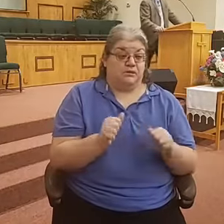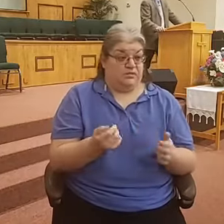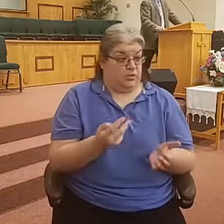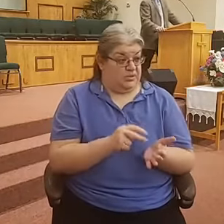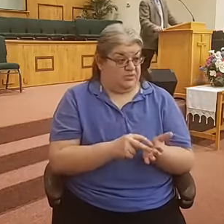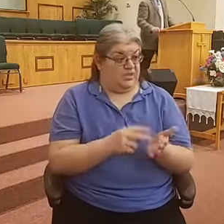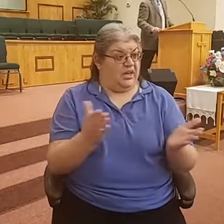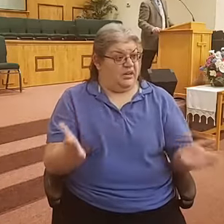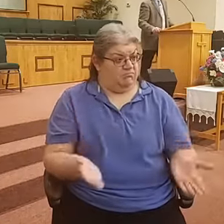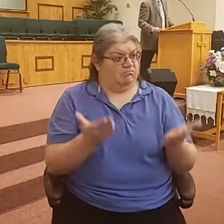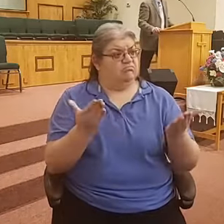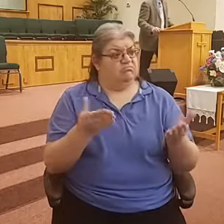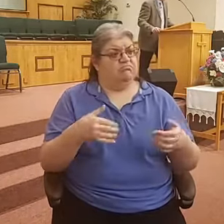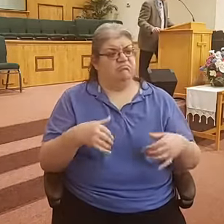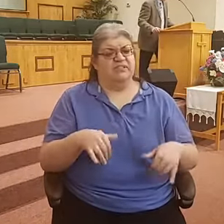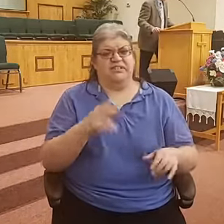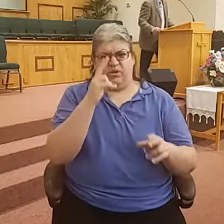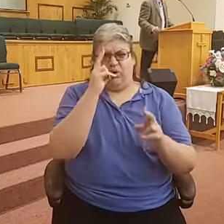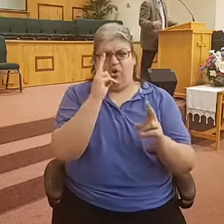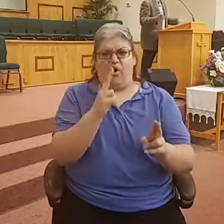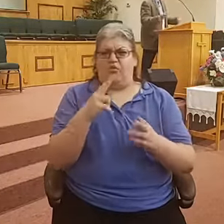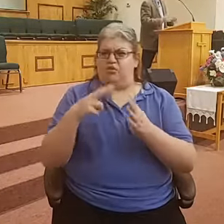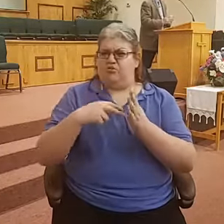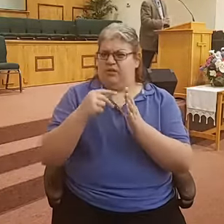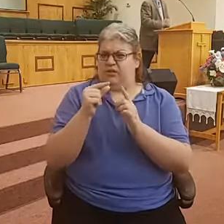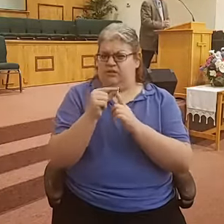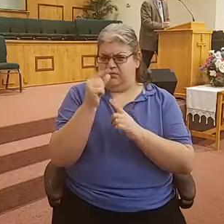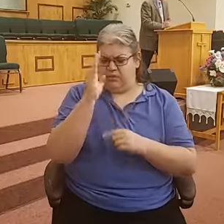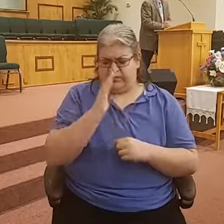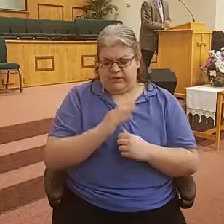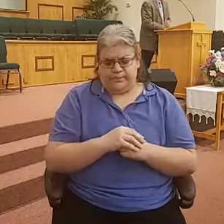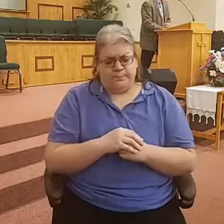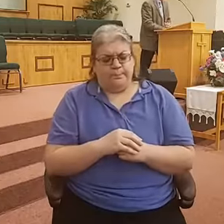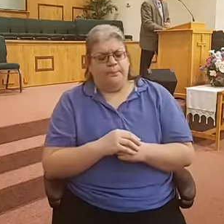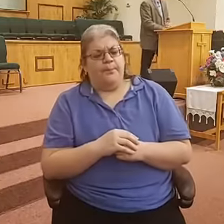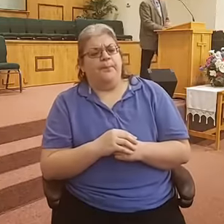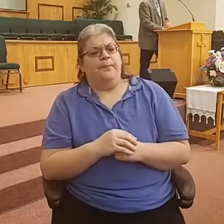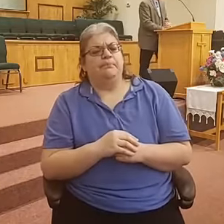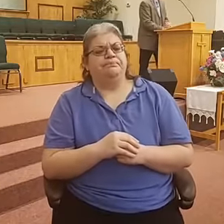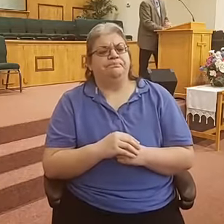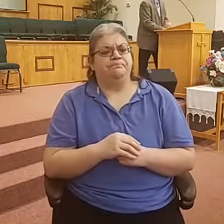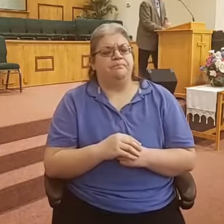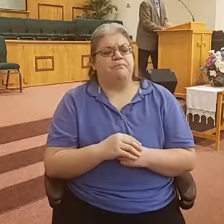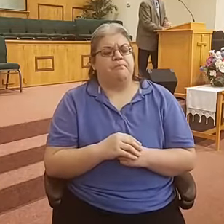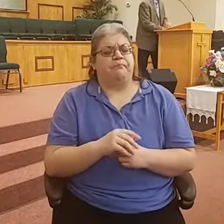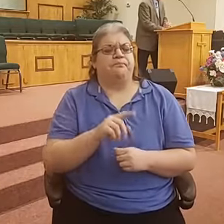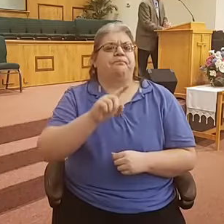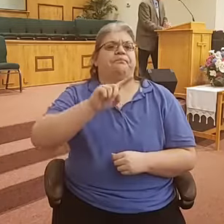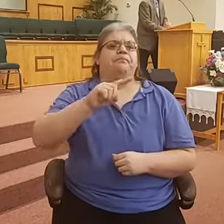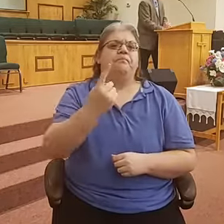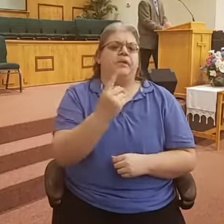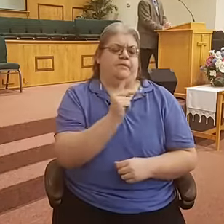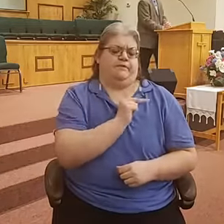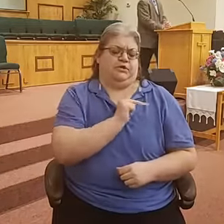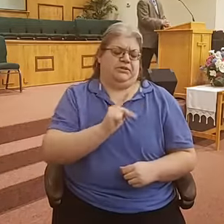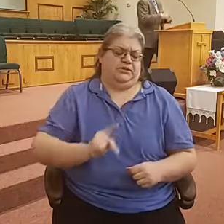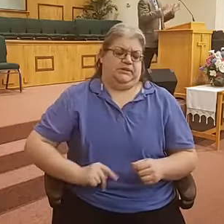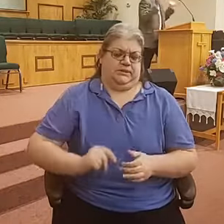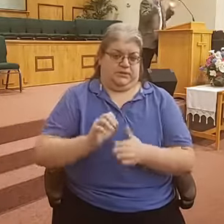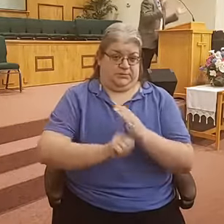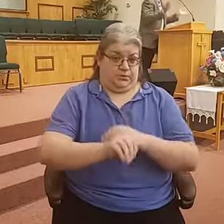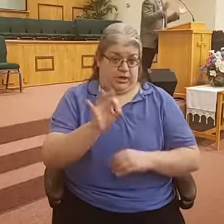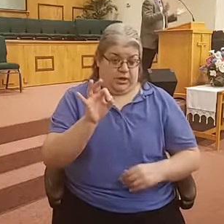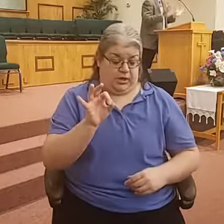we should still honor the reading of God's Word. If you're able to stand, let's look at 1 Kings chapter 9,